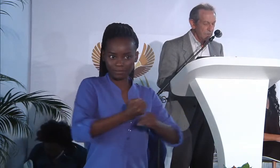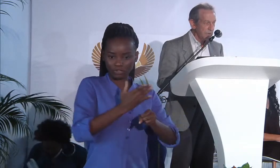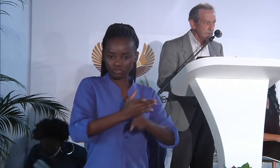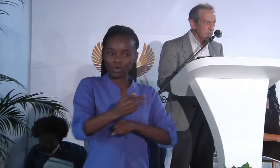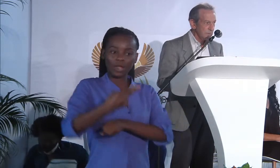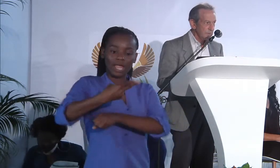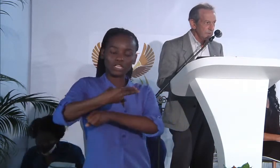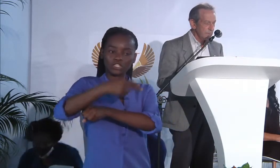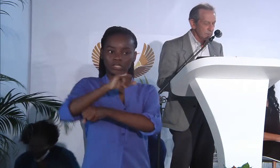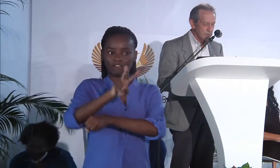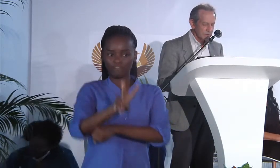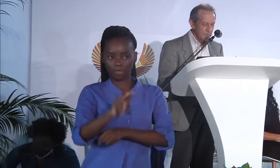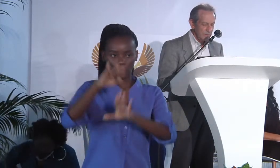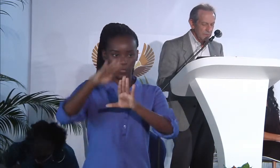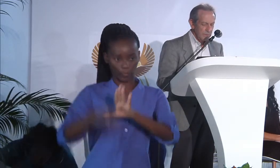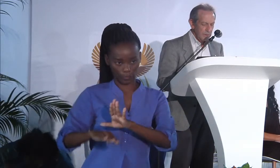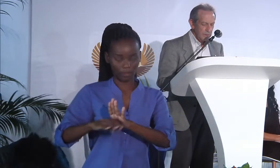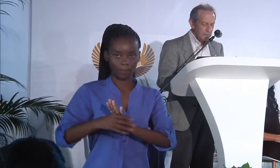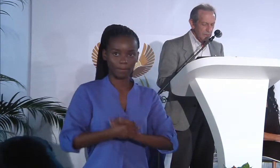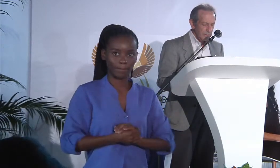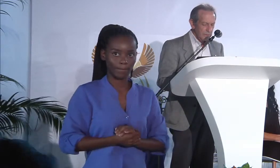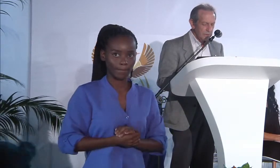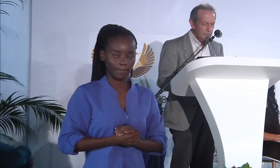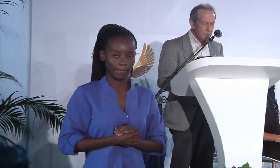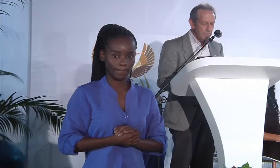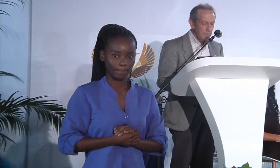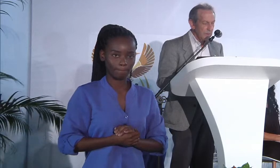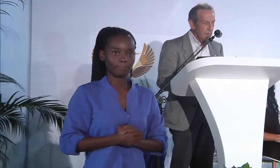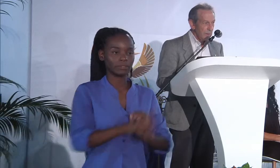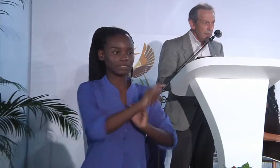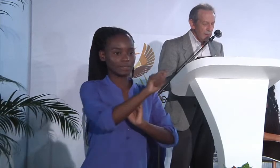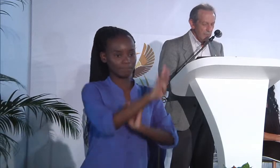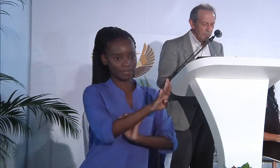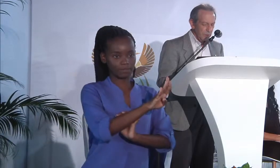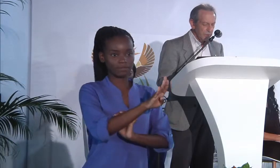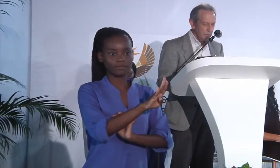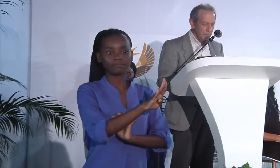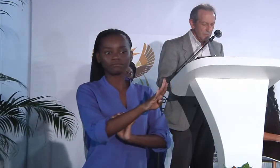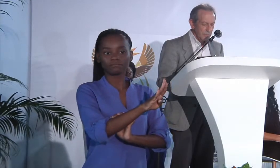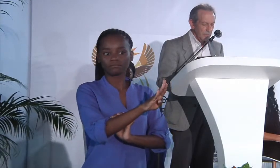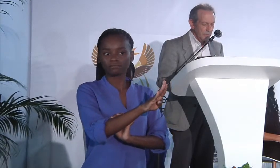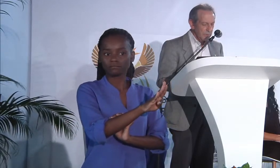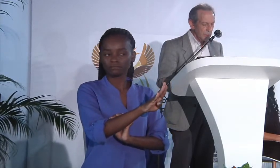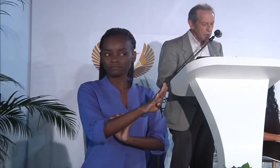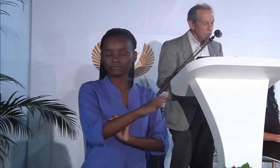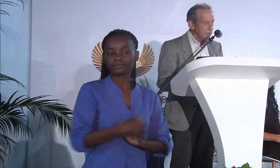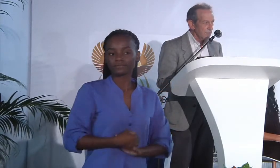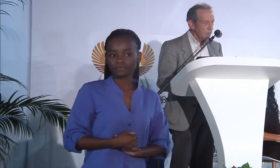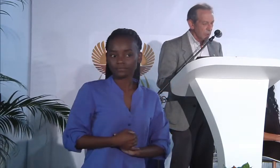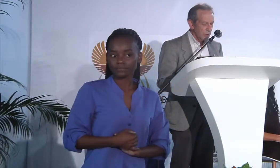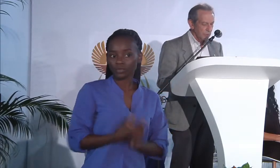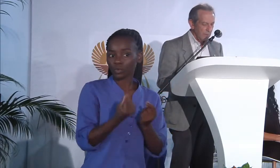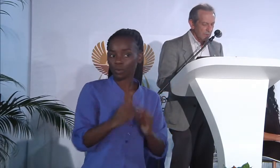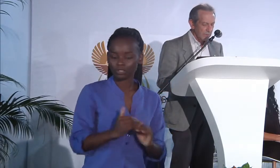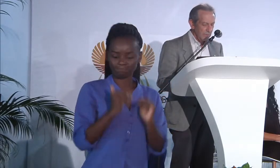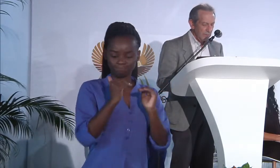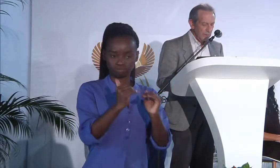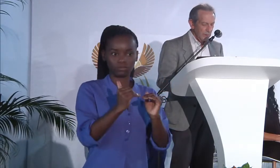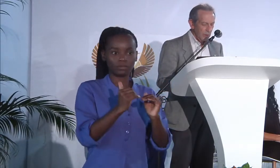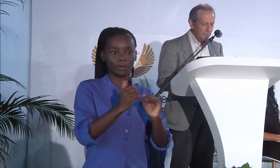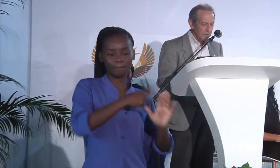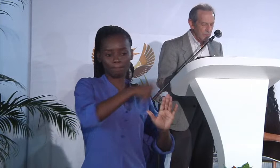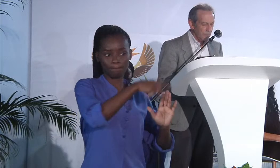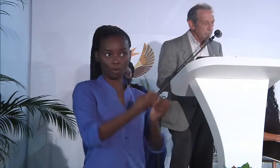HIV, sepsis, TB, and promoting retention in recovery programs